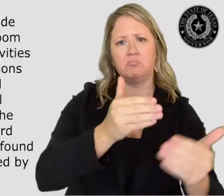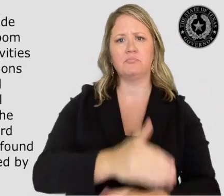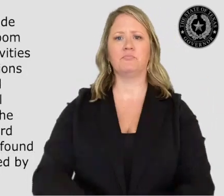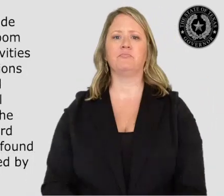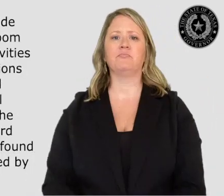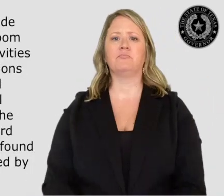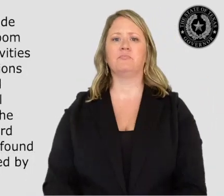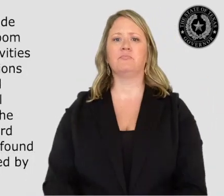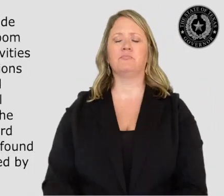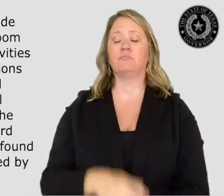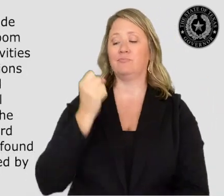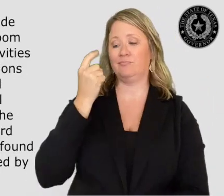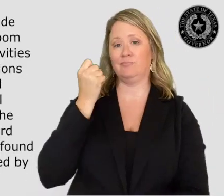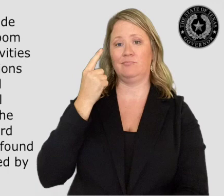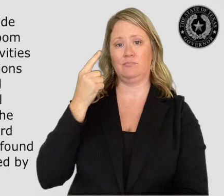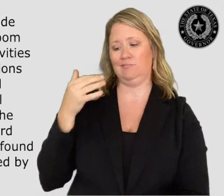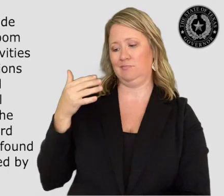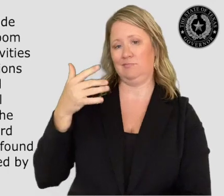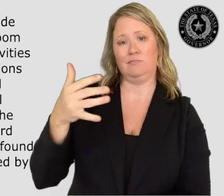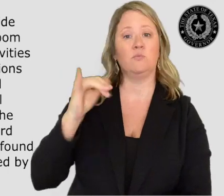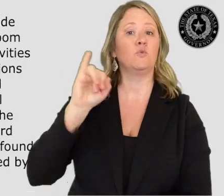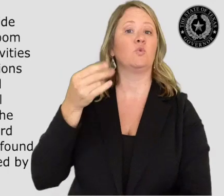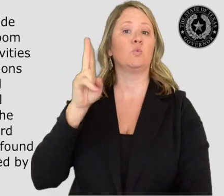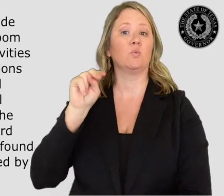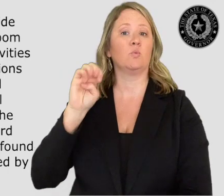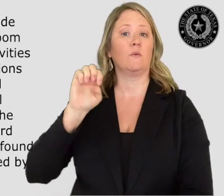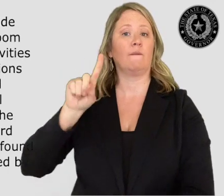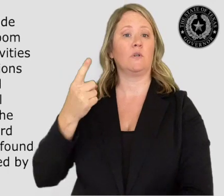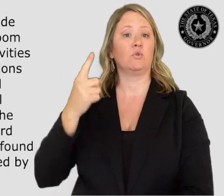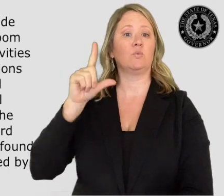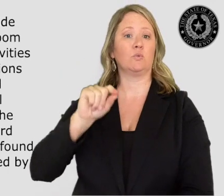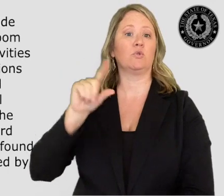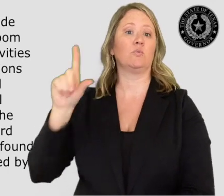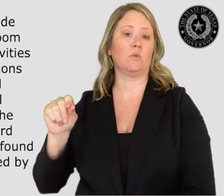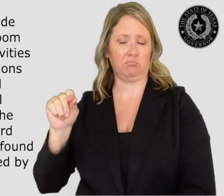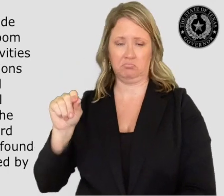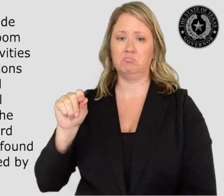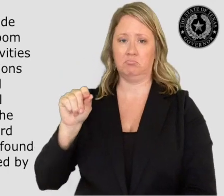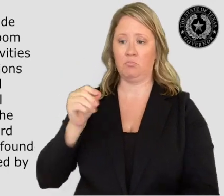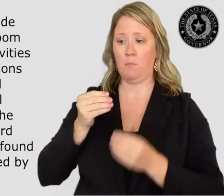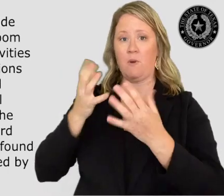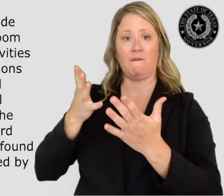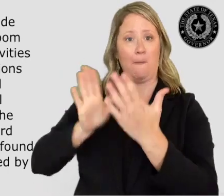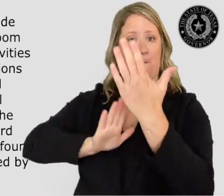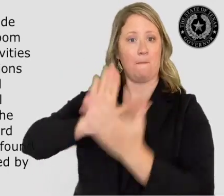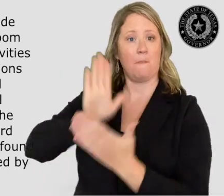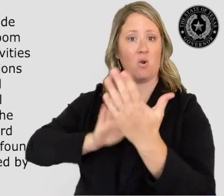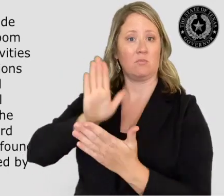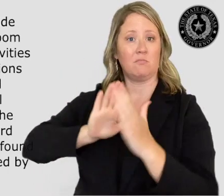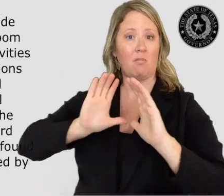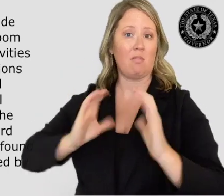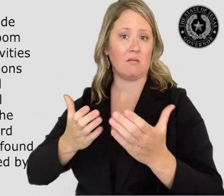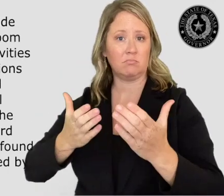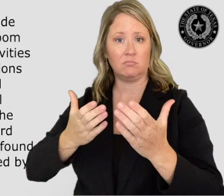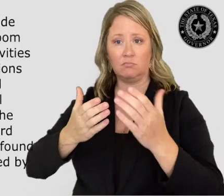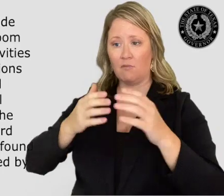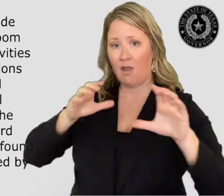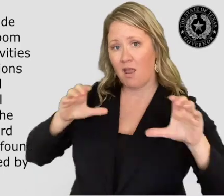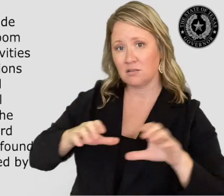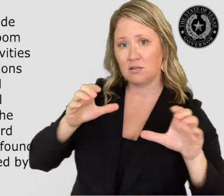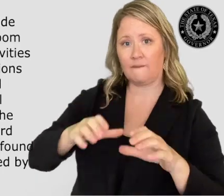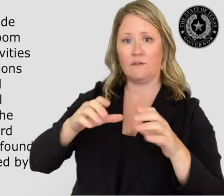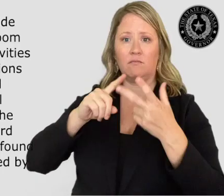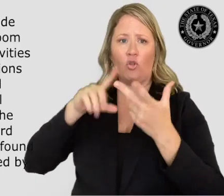in-person classroom instructional activities and learning options as permitted and offered by school districts under the minimum standard